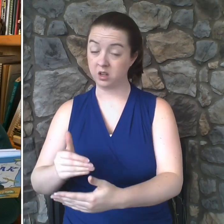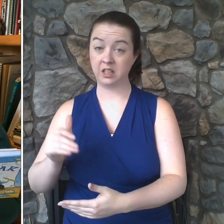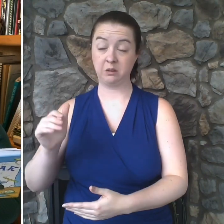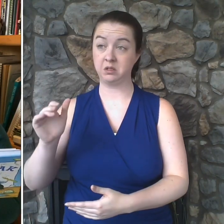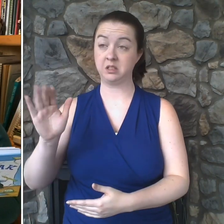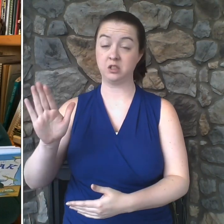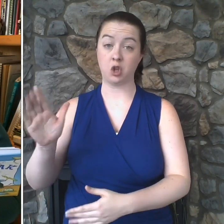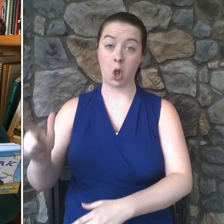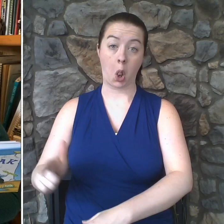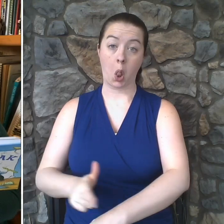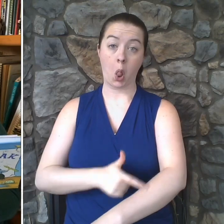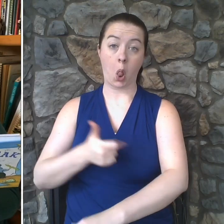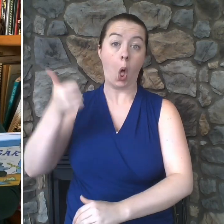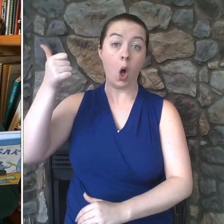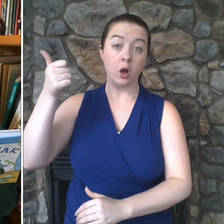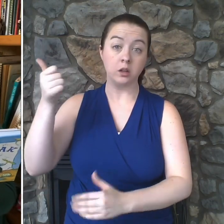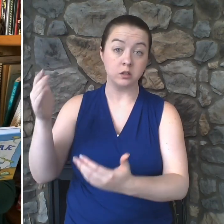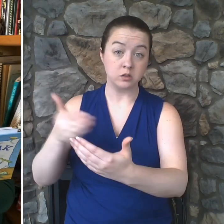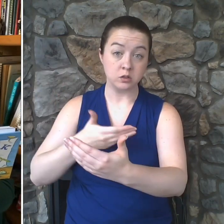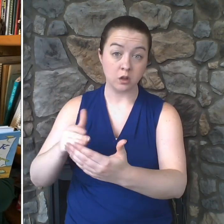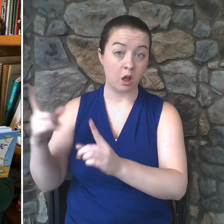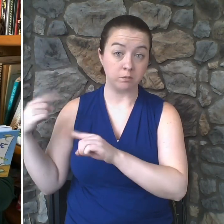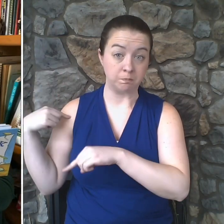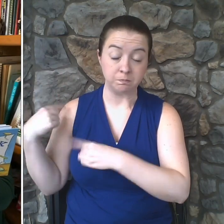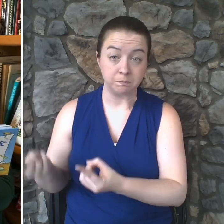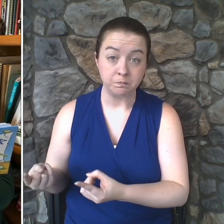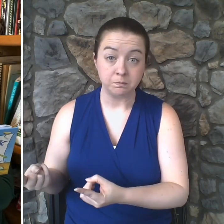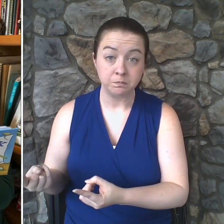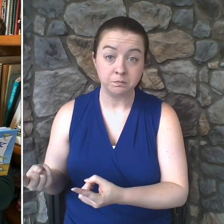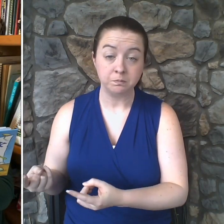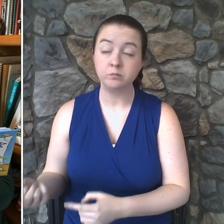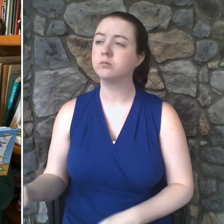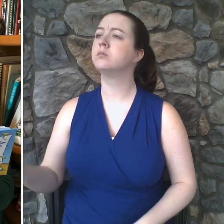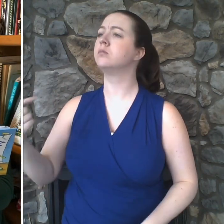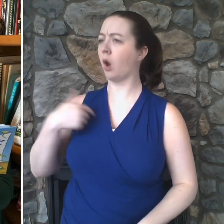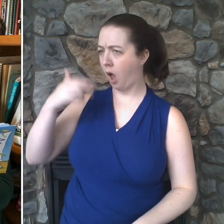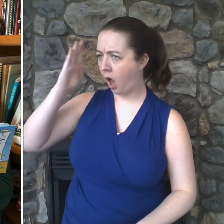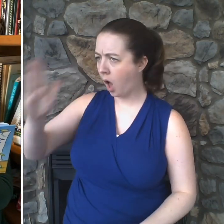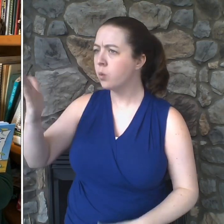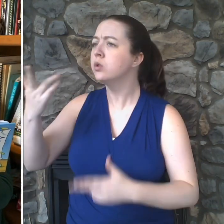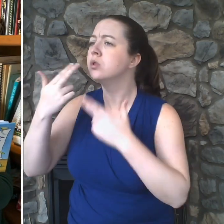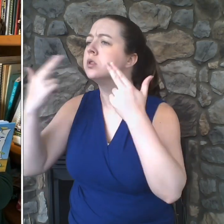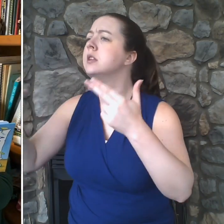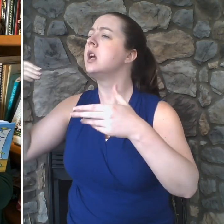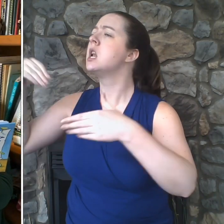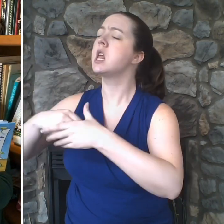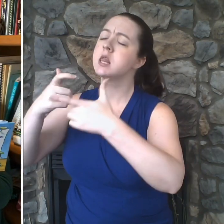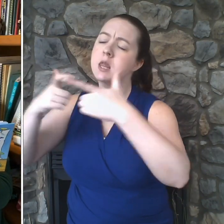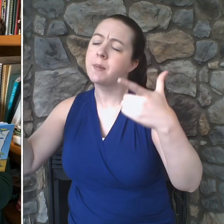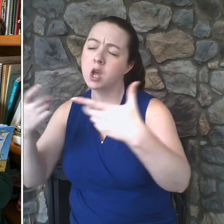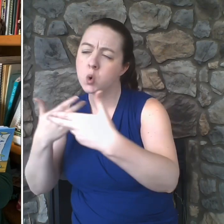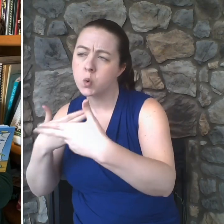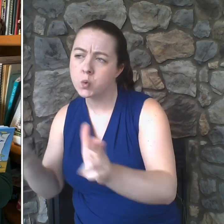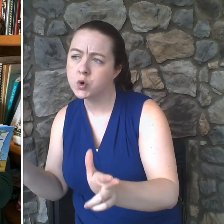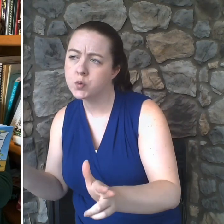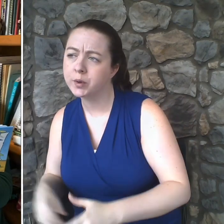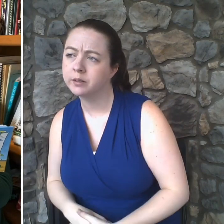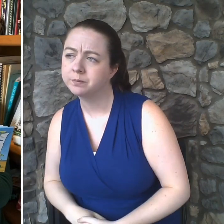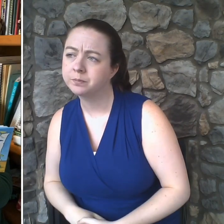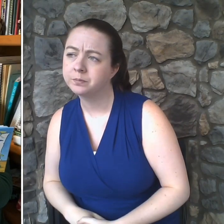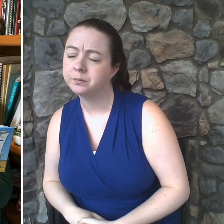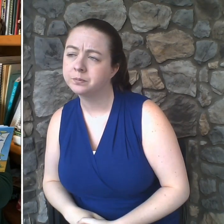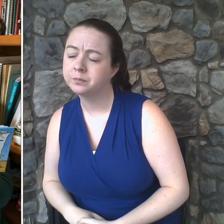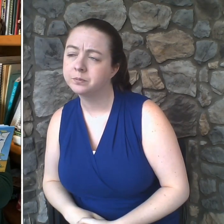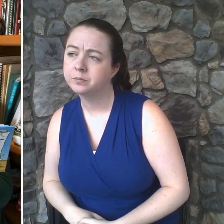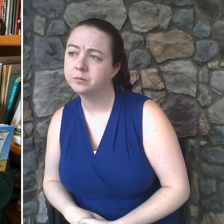It was his longest song ever. I'm going to sing it in the big room, he told